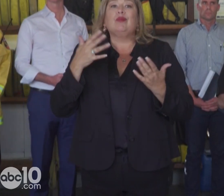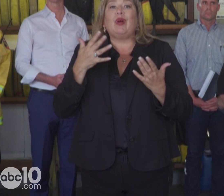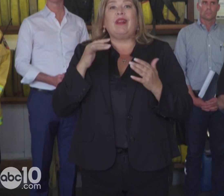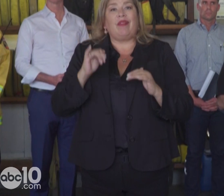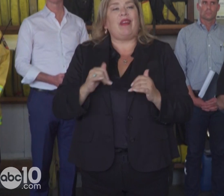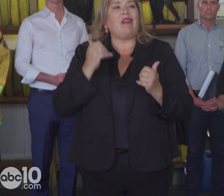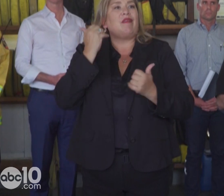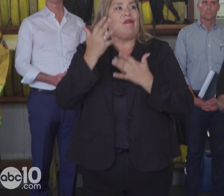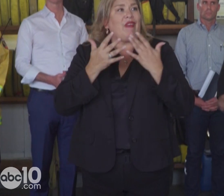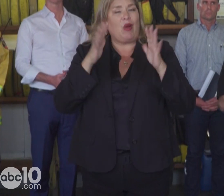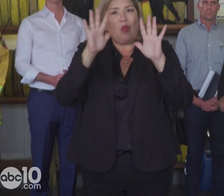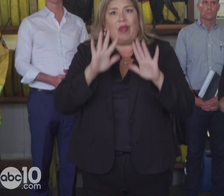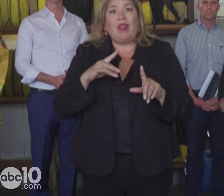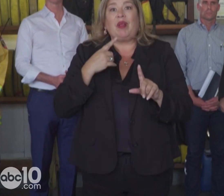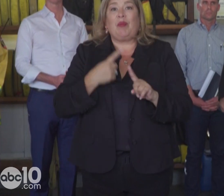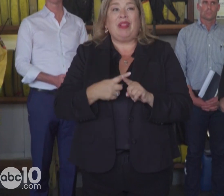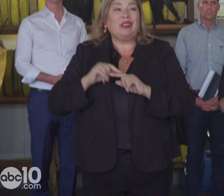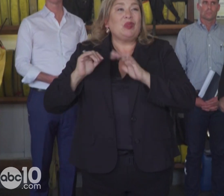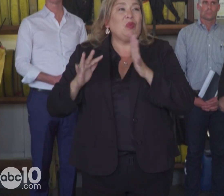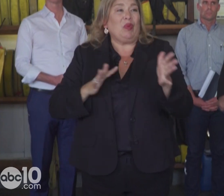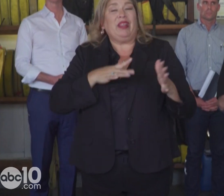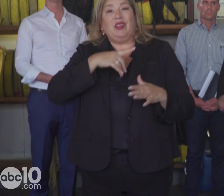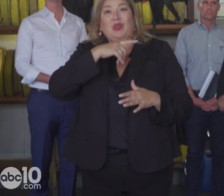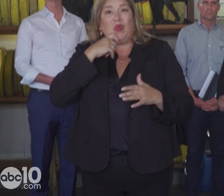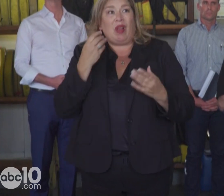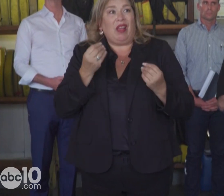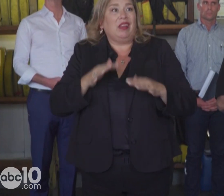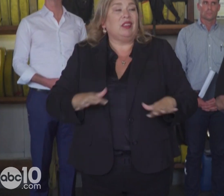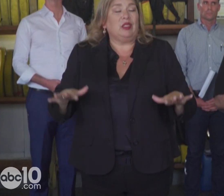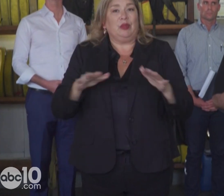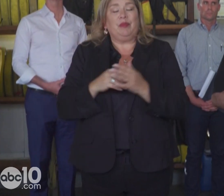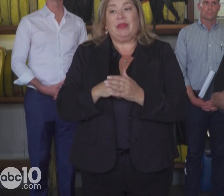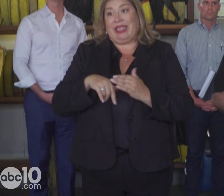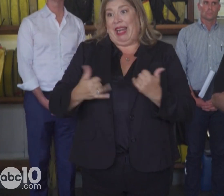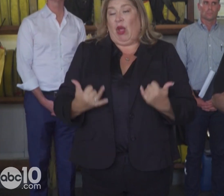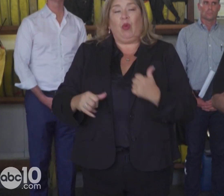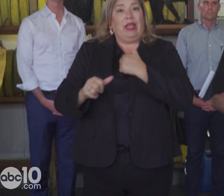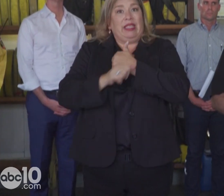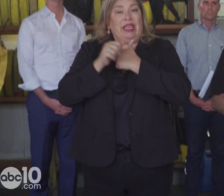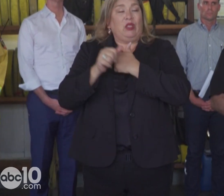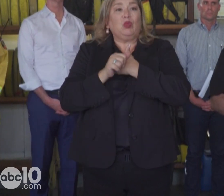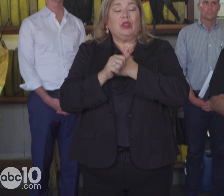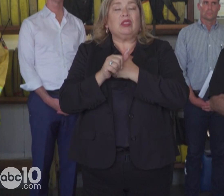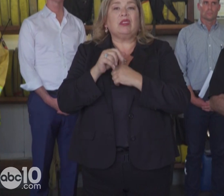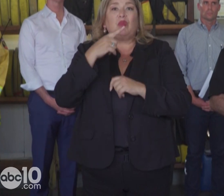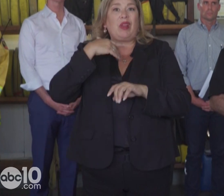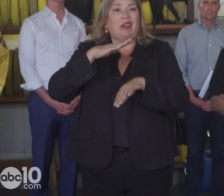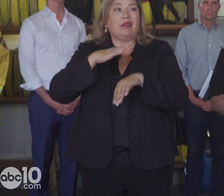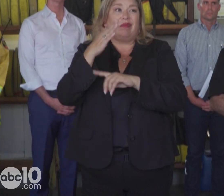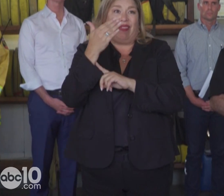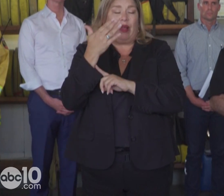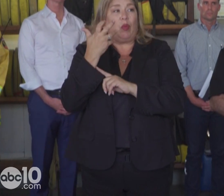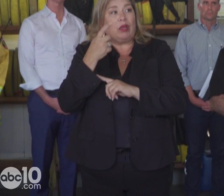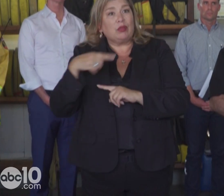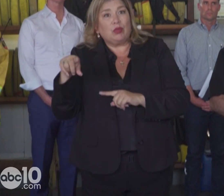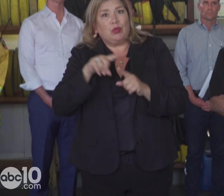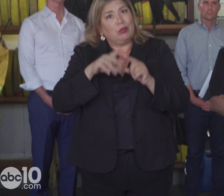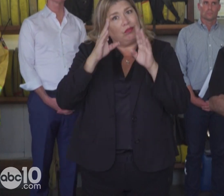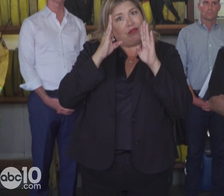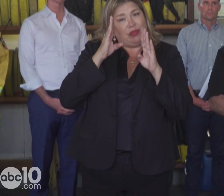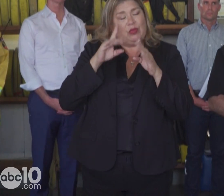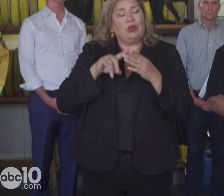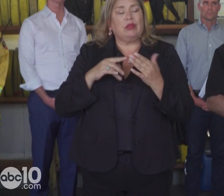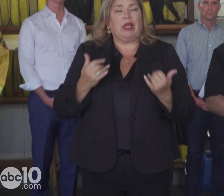the red flag conditions. These are dangerous conditions, and we want everybody, as the chief said, to take very, very close attention to